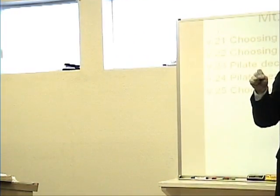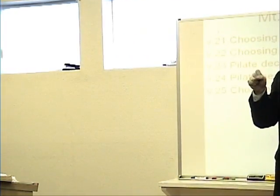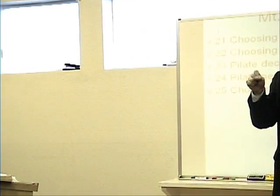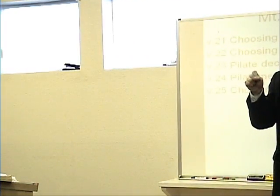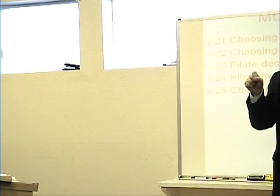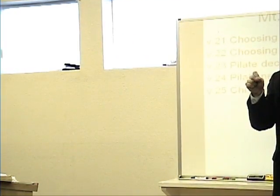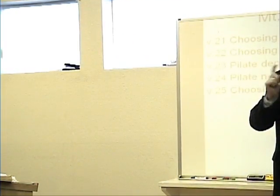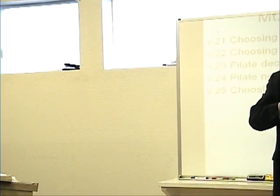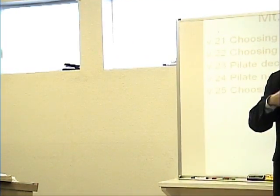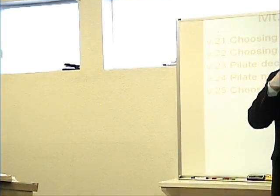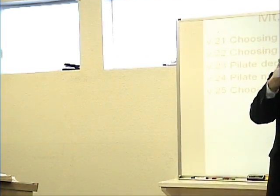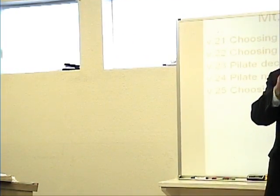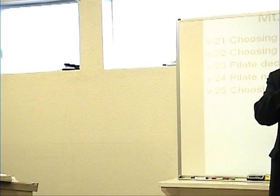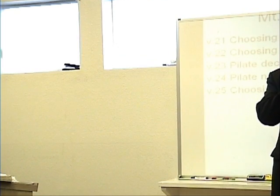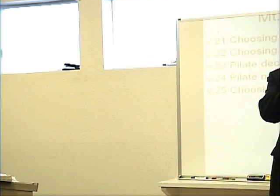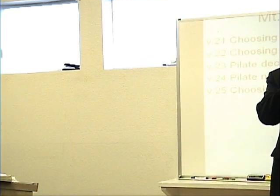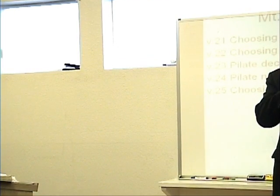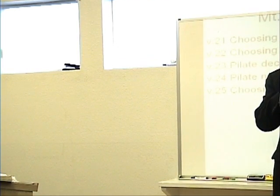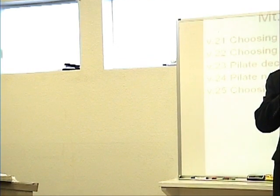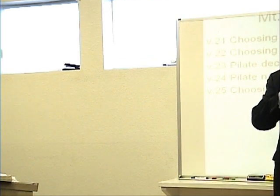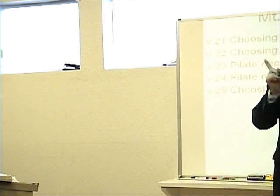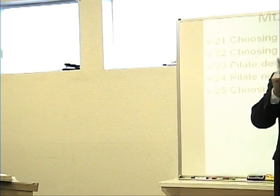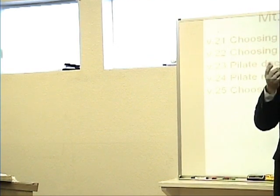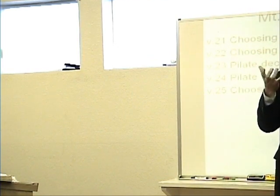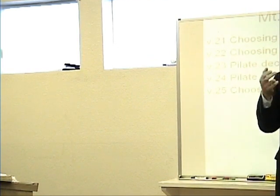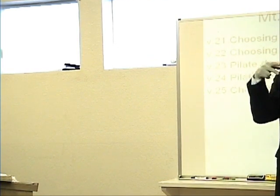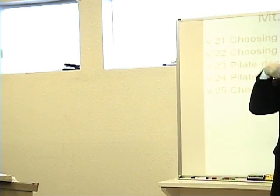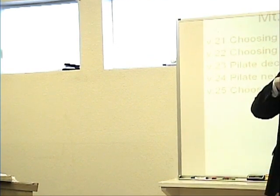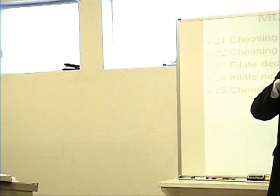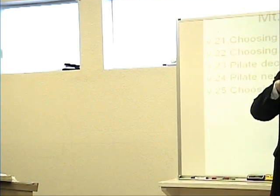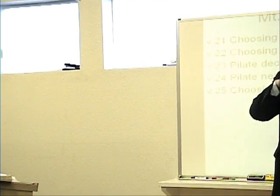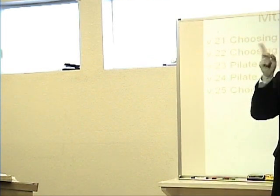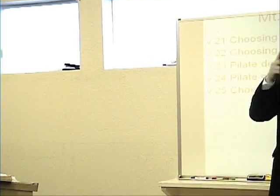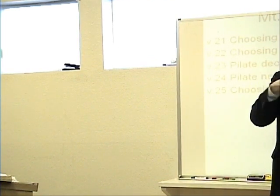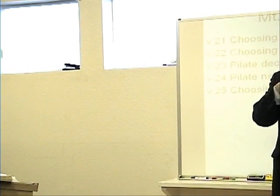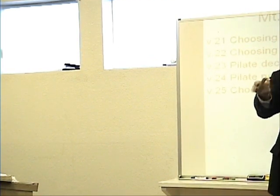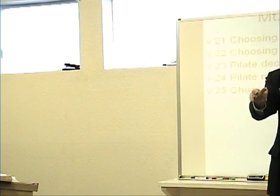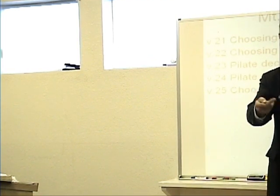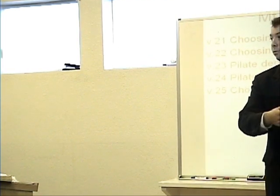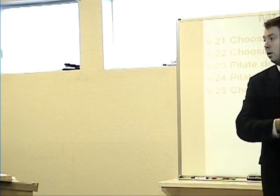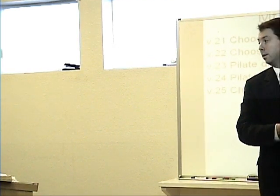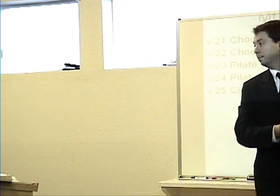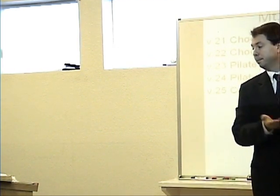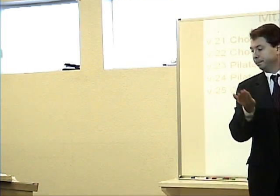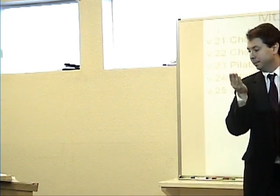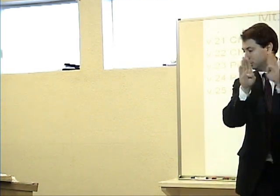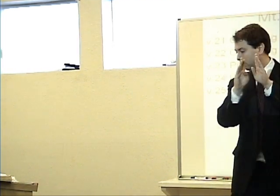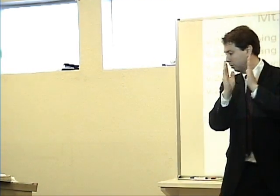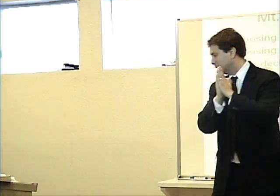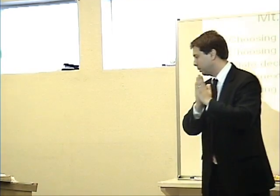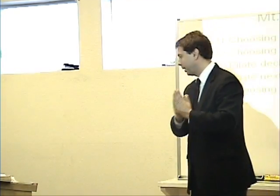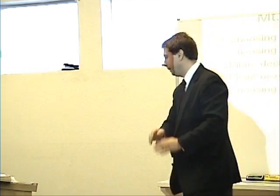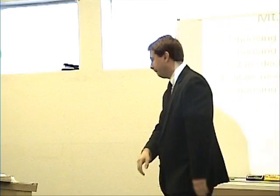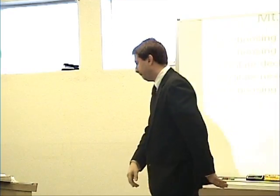yes. But go ahead and make the choice where you're going to stand. Let's close it.